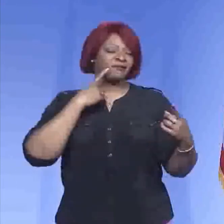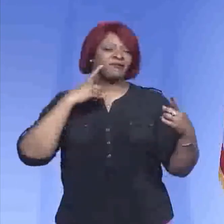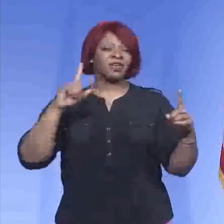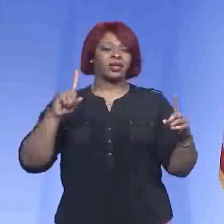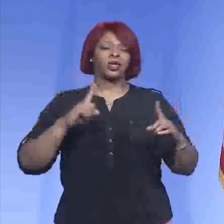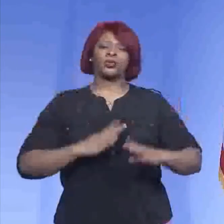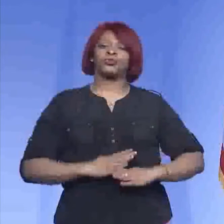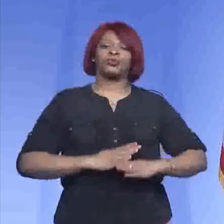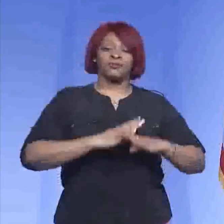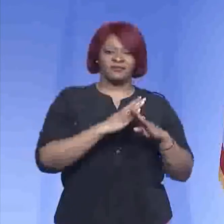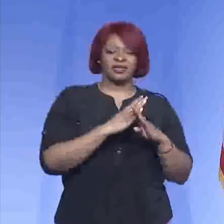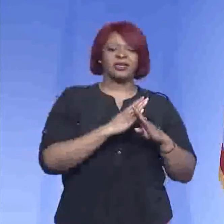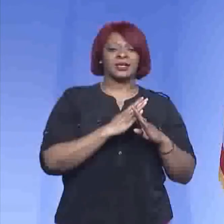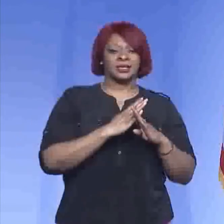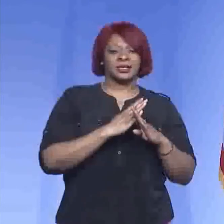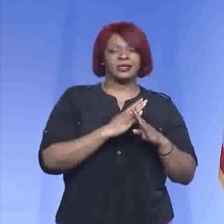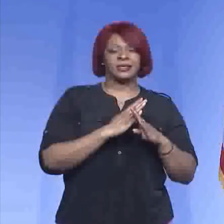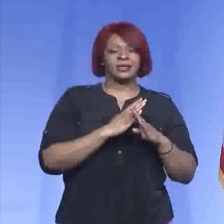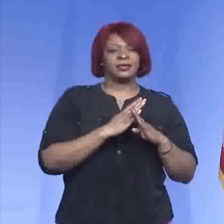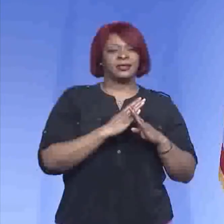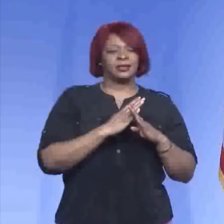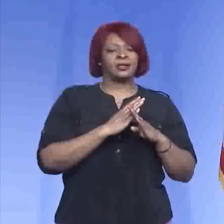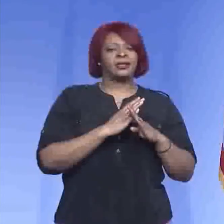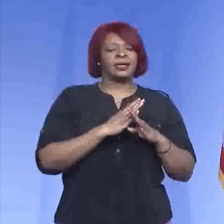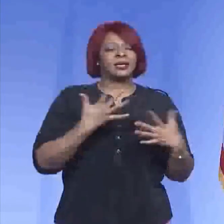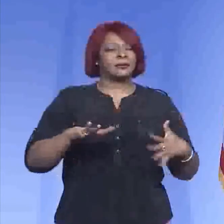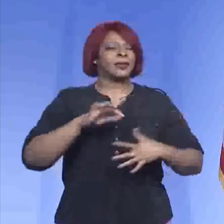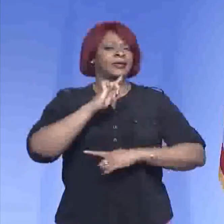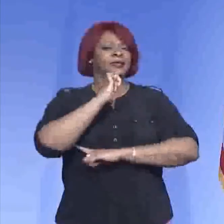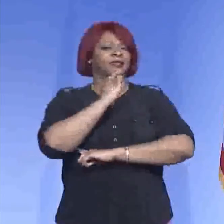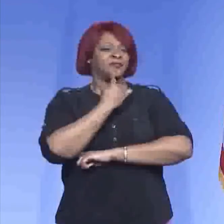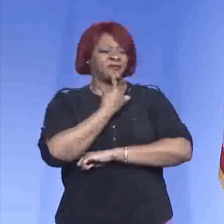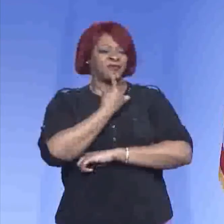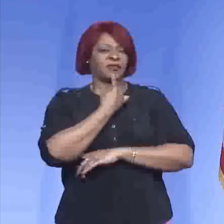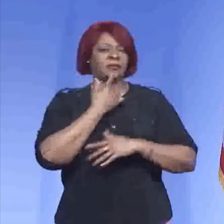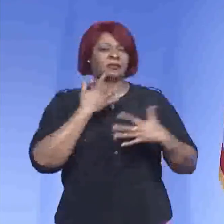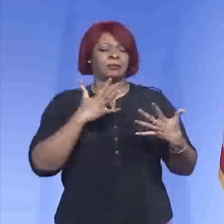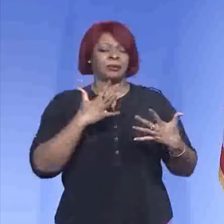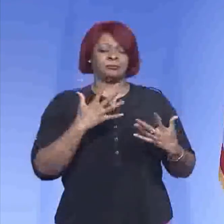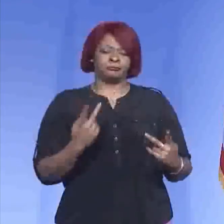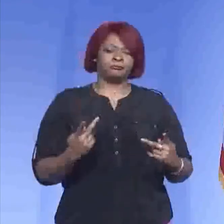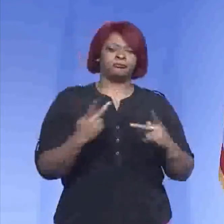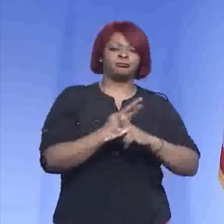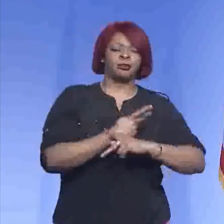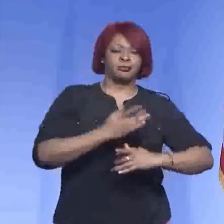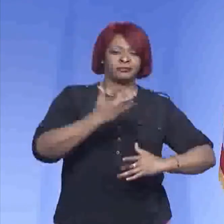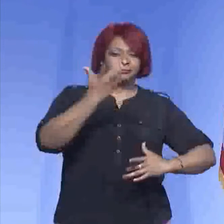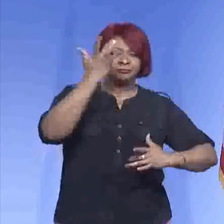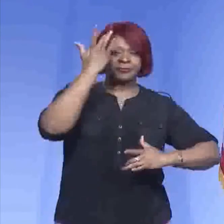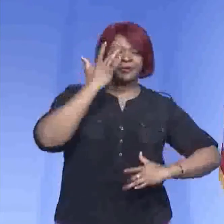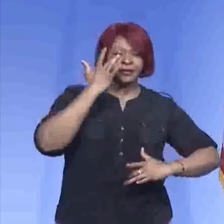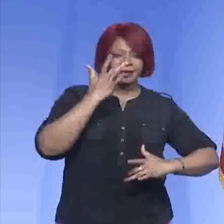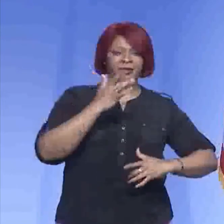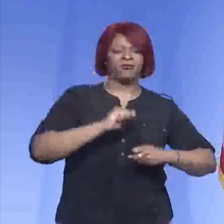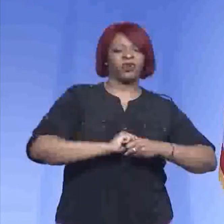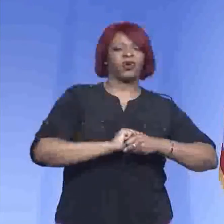in preventing the severe and critical cases